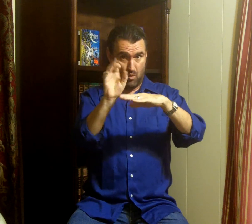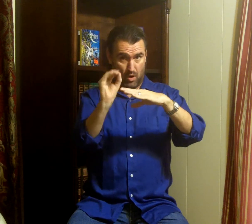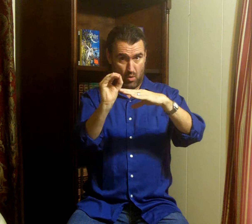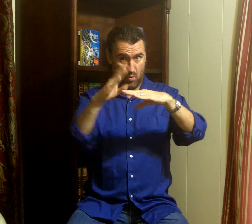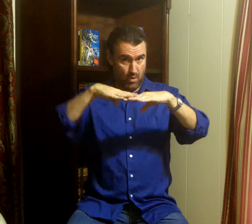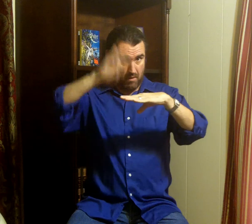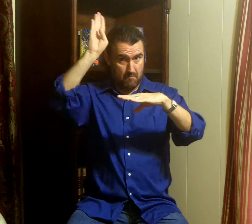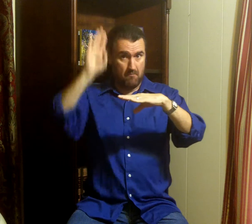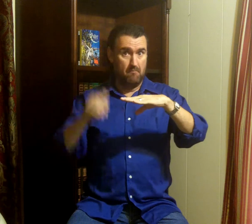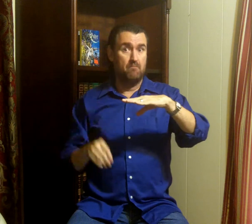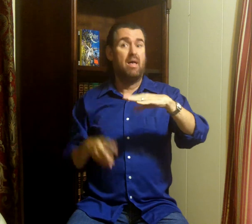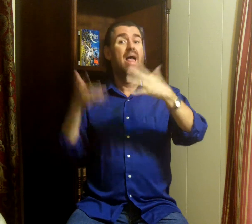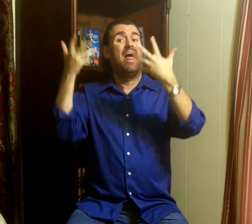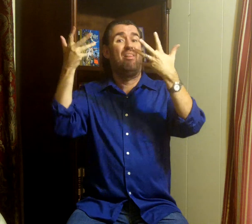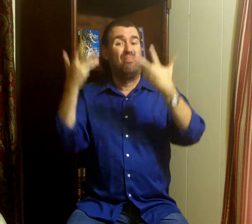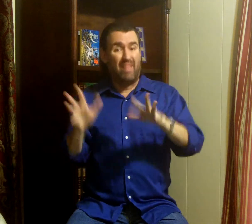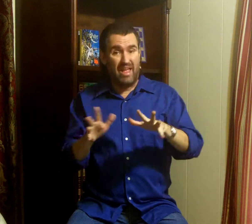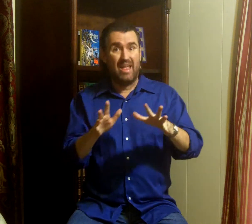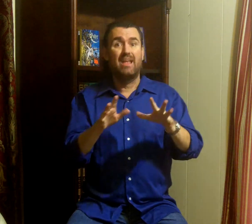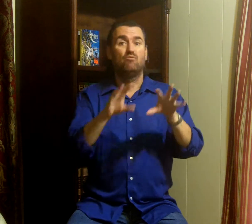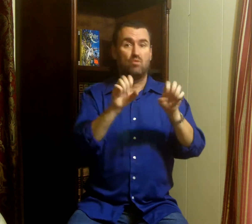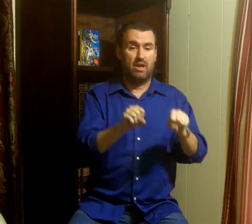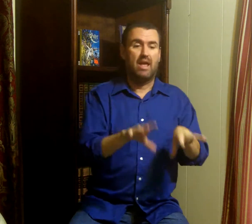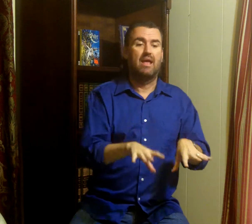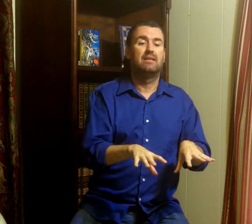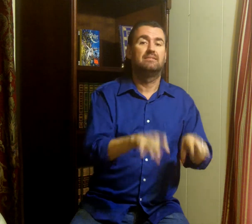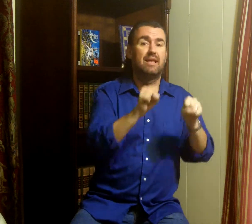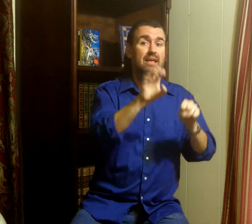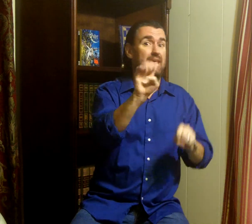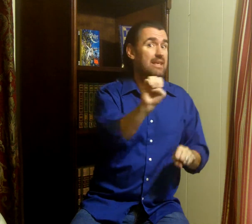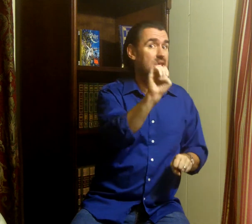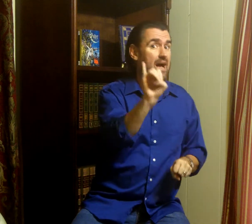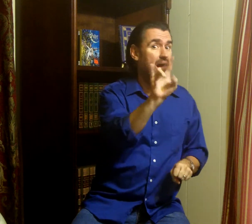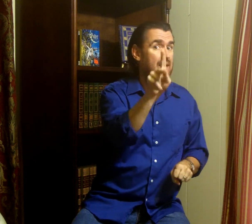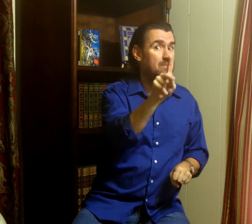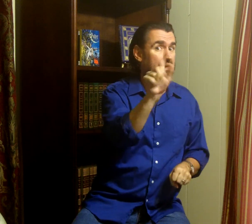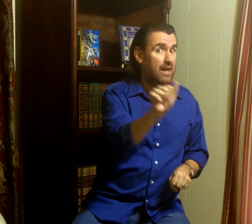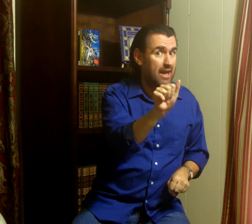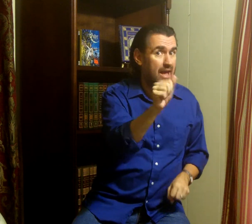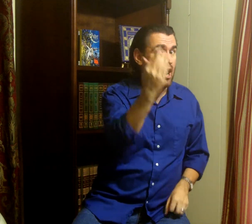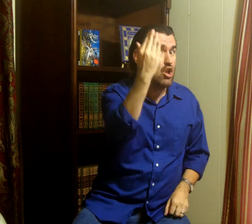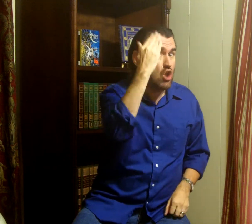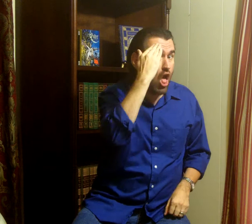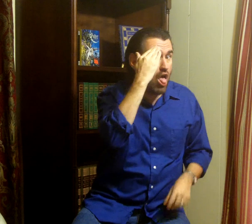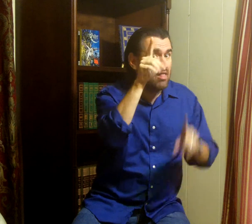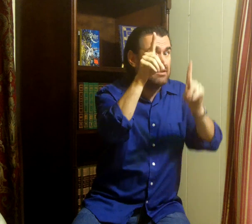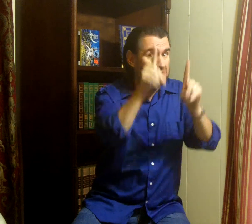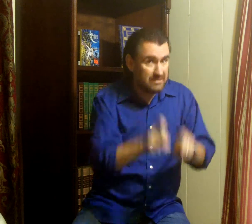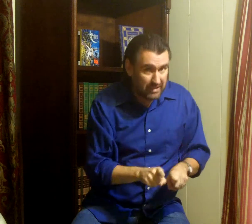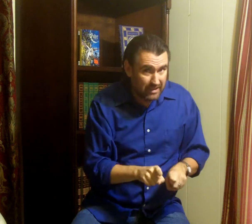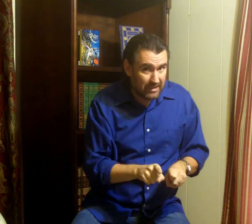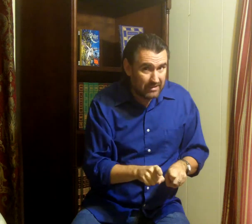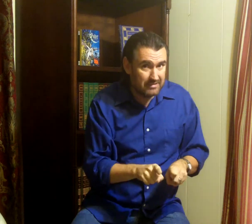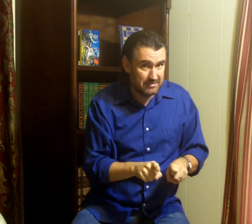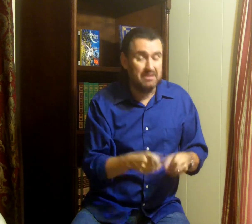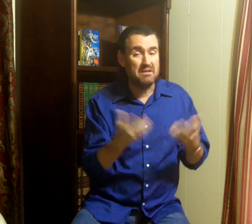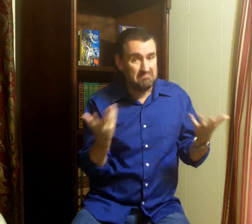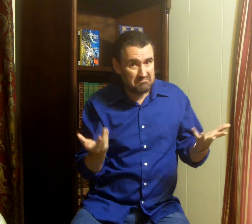performance, then you can go take EIPA's knowledge exam after you take the performance exam. So that's different